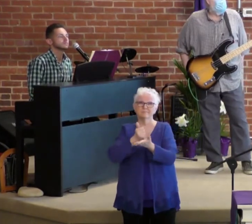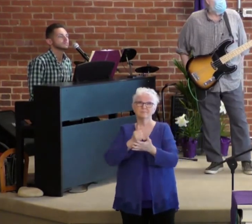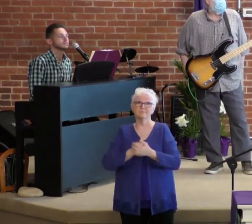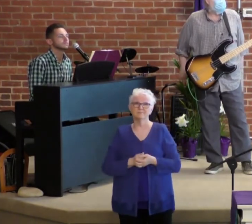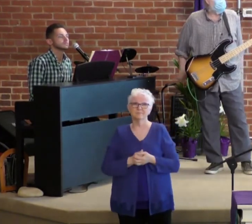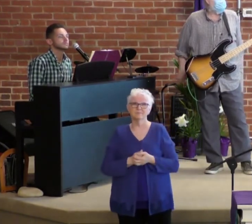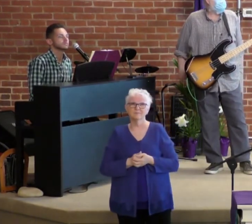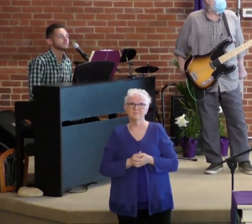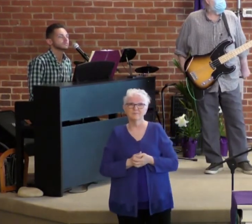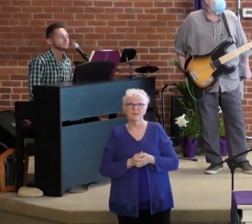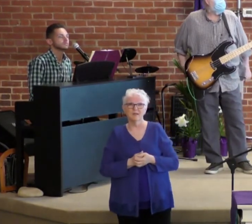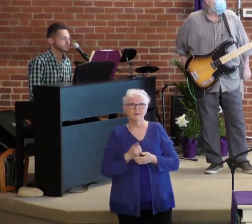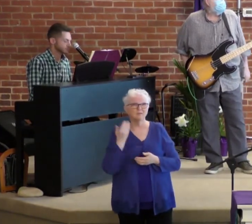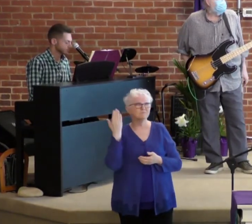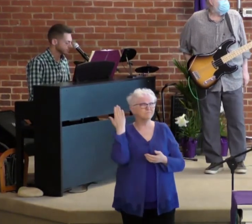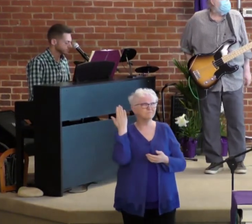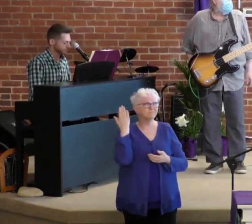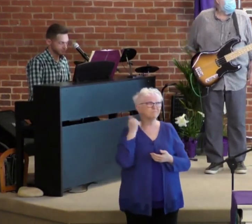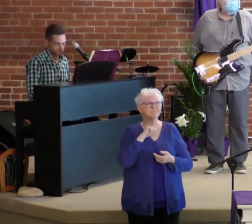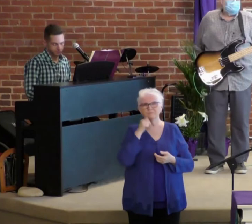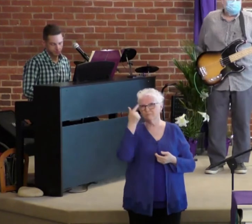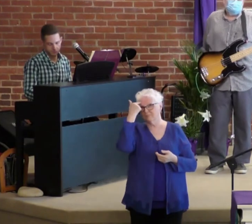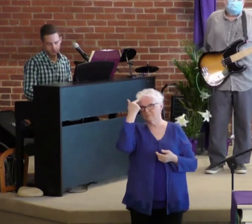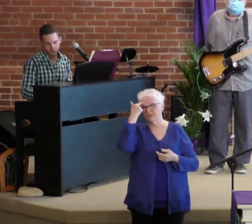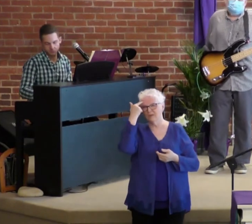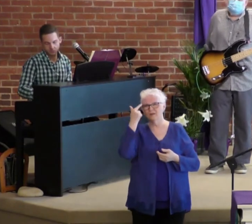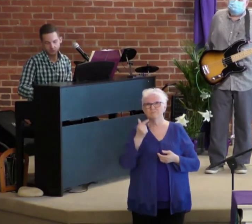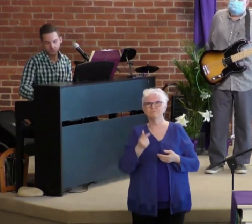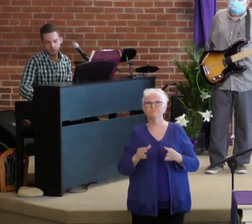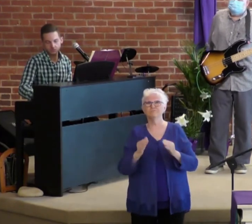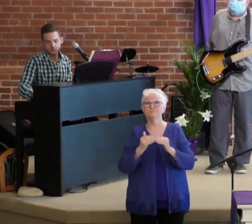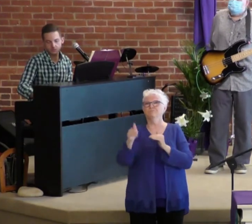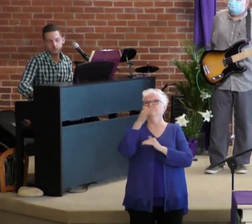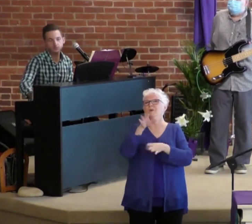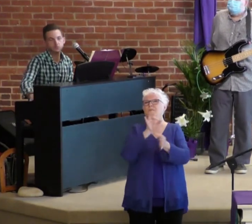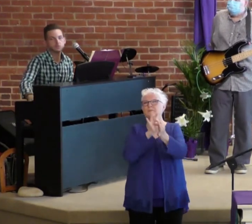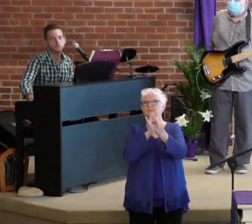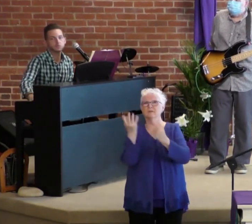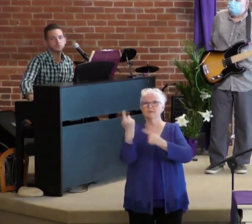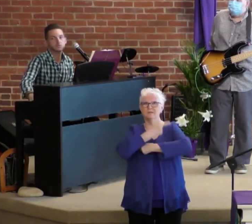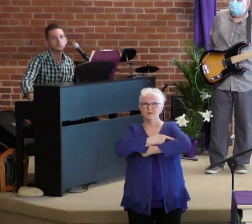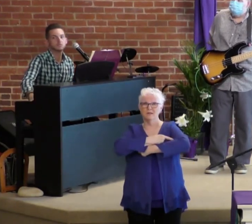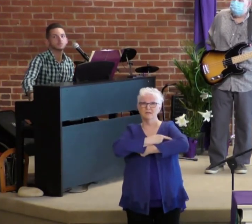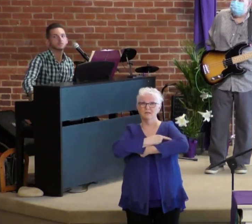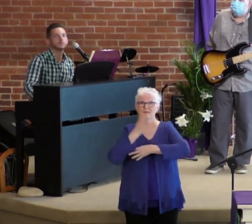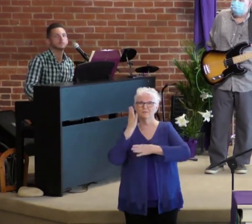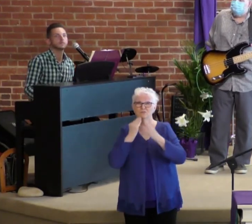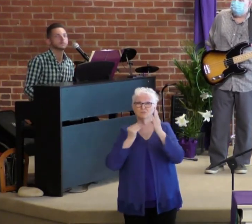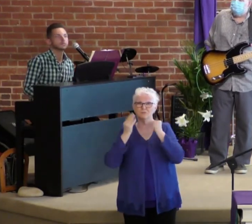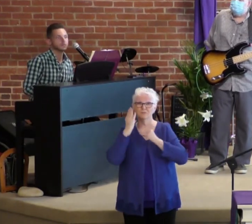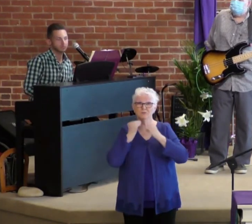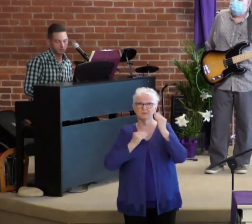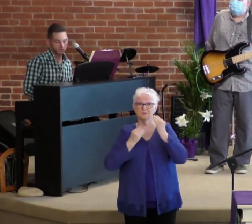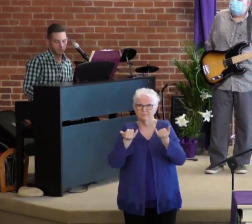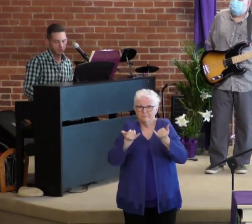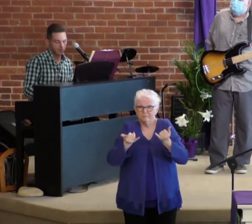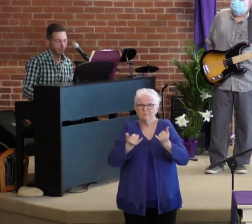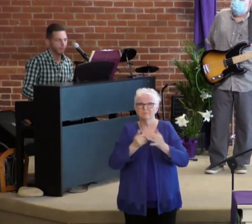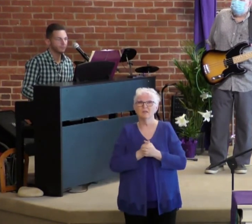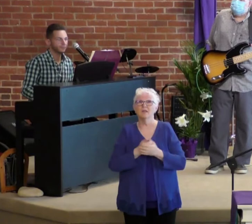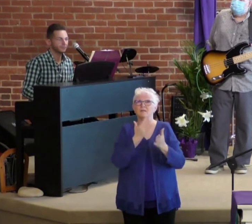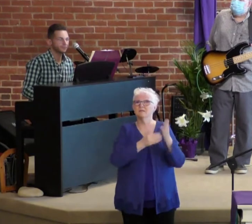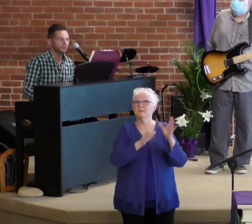I don't think you can find a more perfect day than what we are experiencing. And some of my family lives